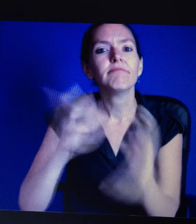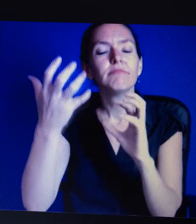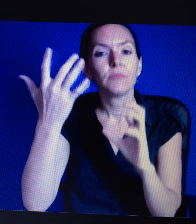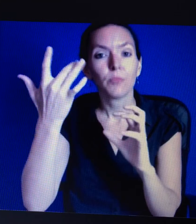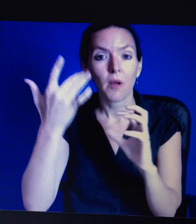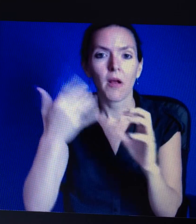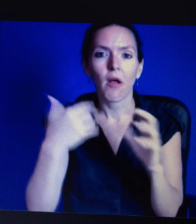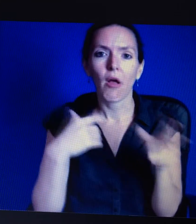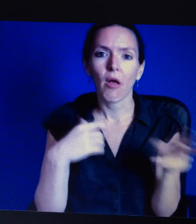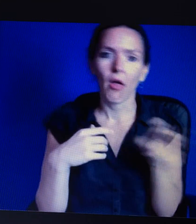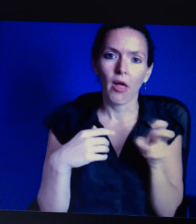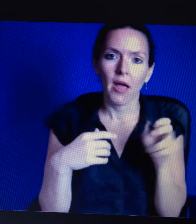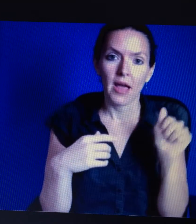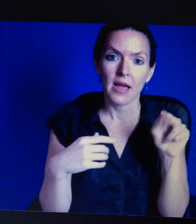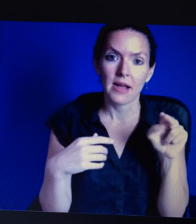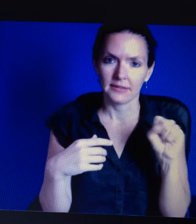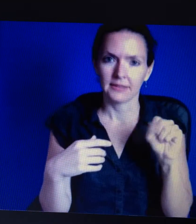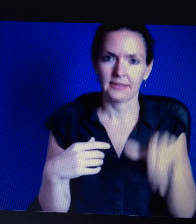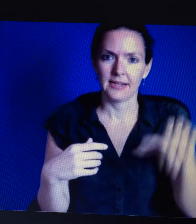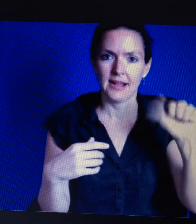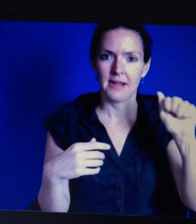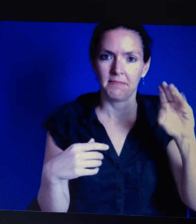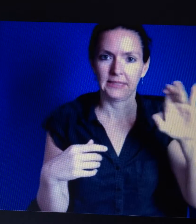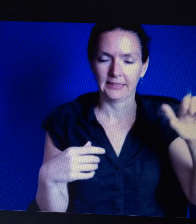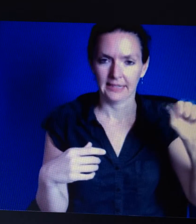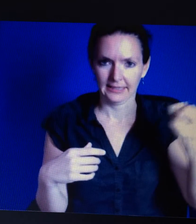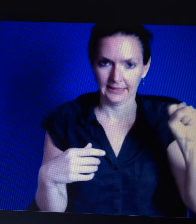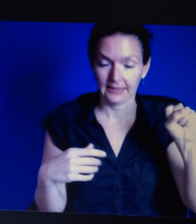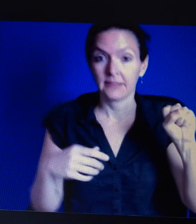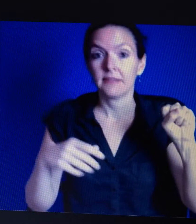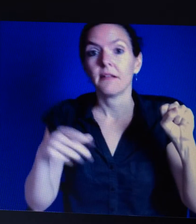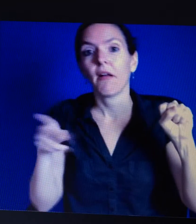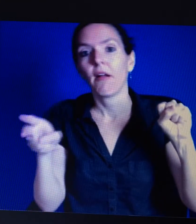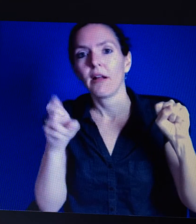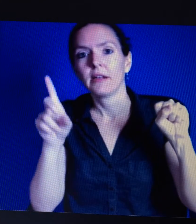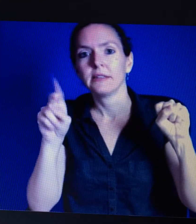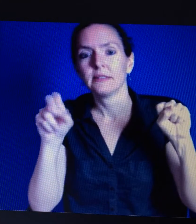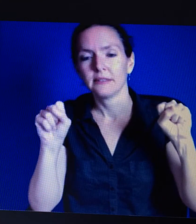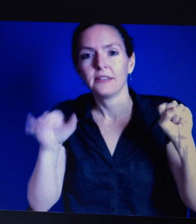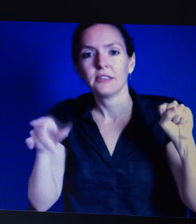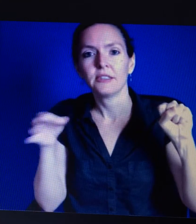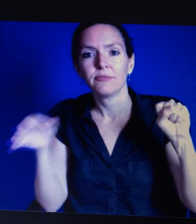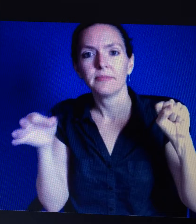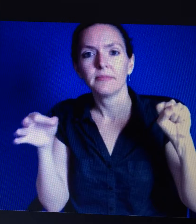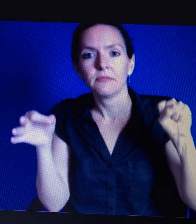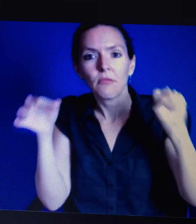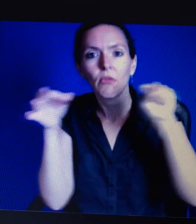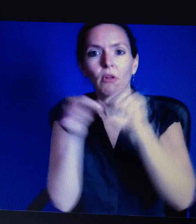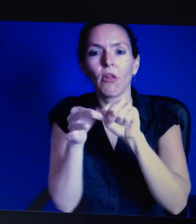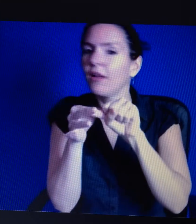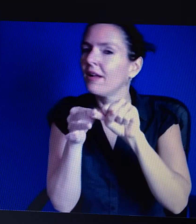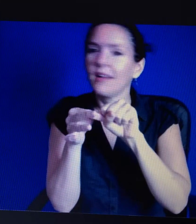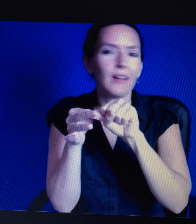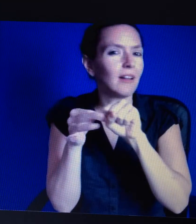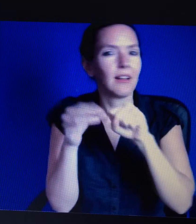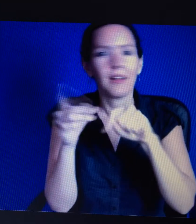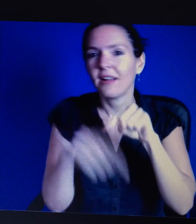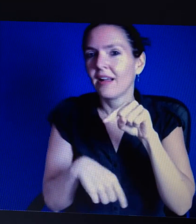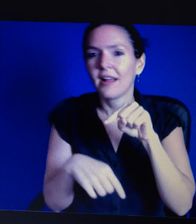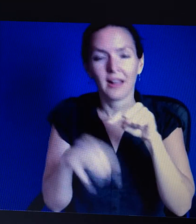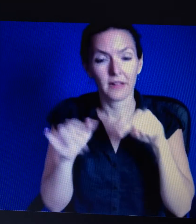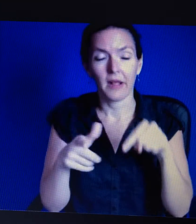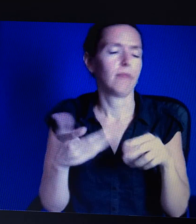Oh, I understand. I'm confused why you pull from ANS and you pull from the DNS explanation. You